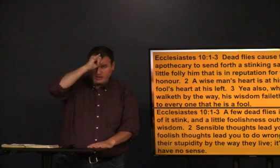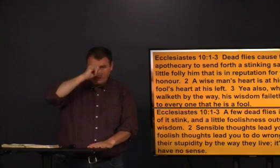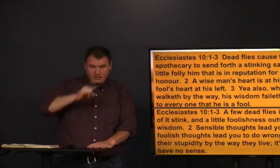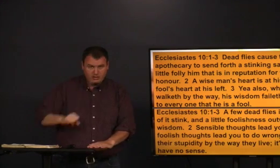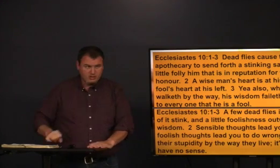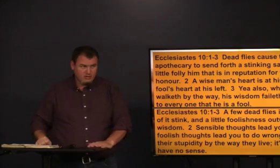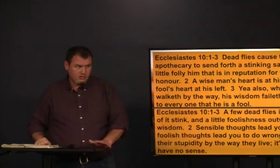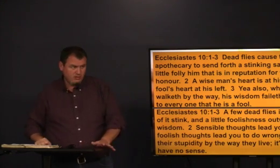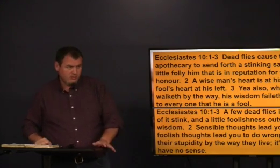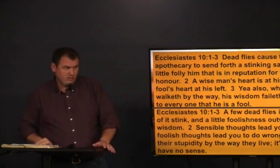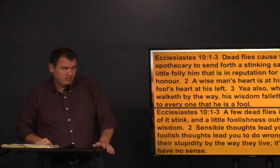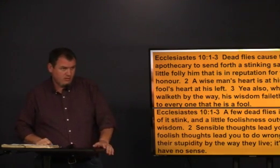idiot.